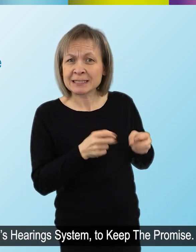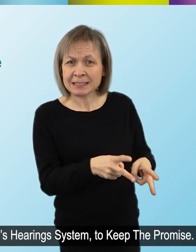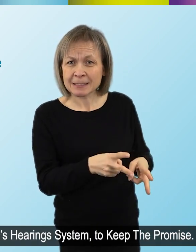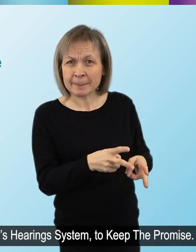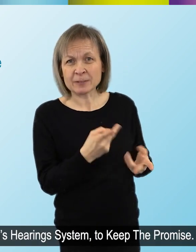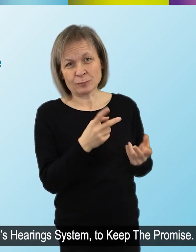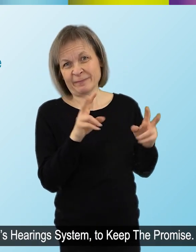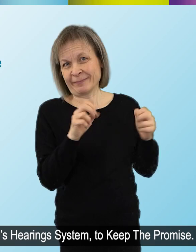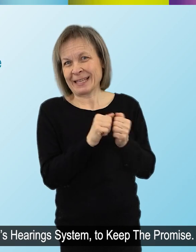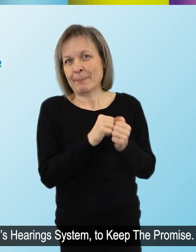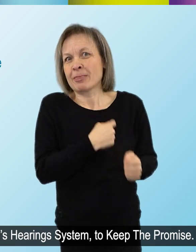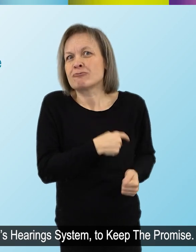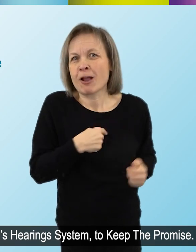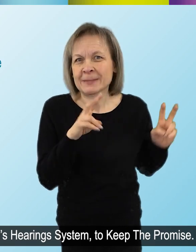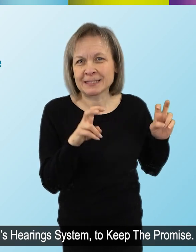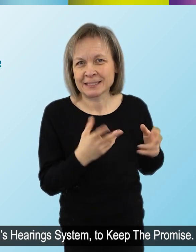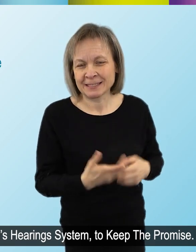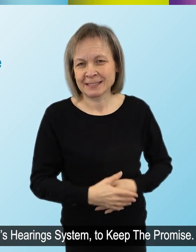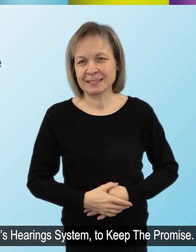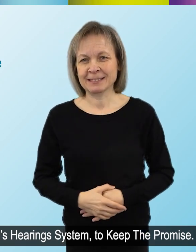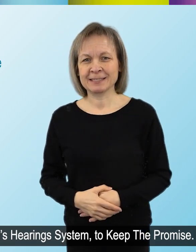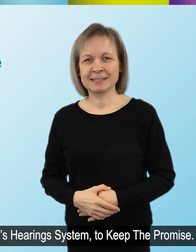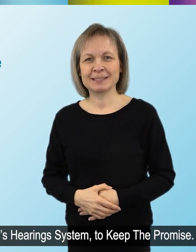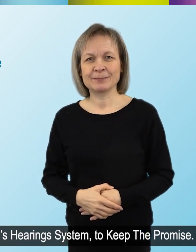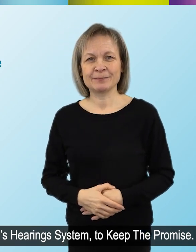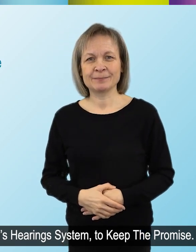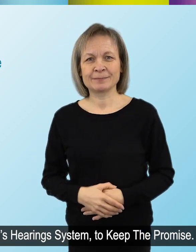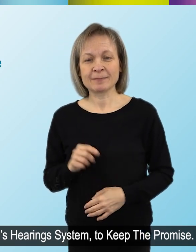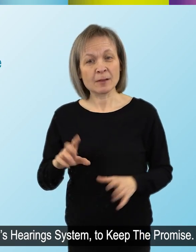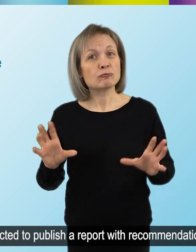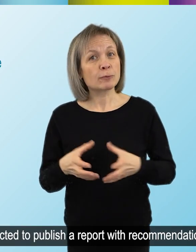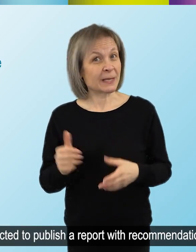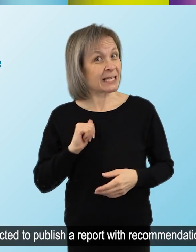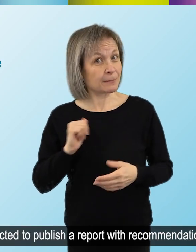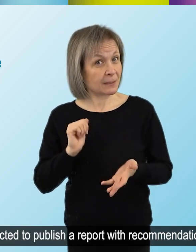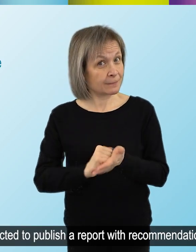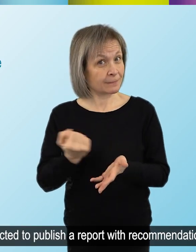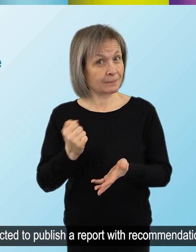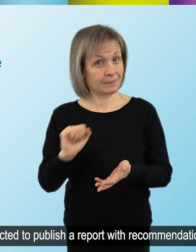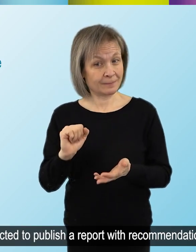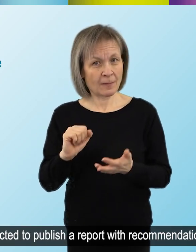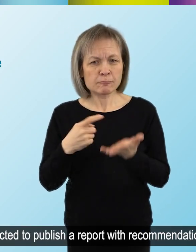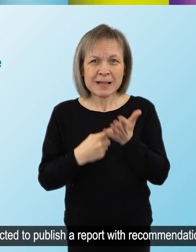to keep the promise. The group is expected to publish a report with recommendations to the government in the spring of this